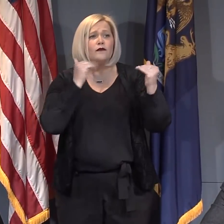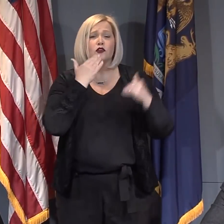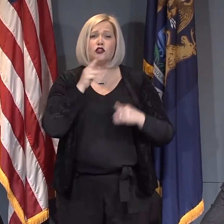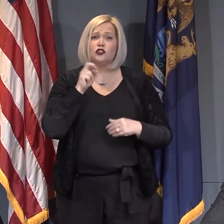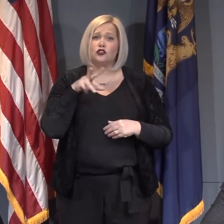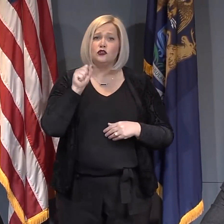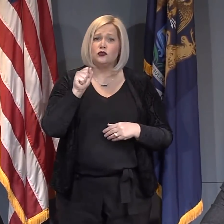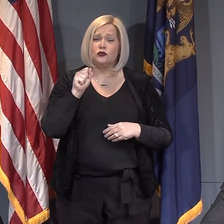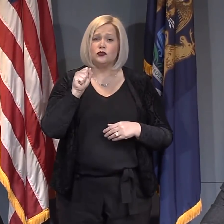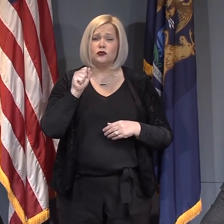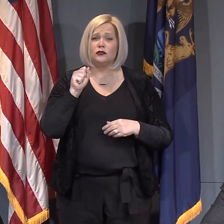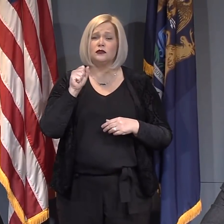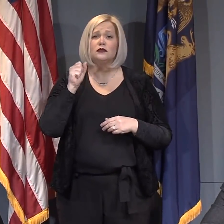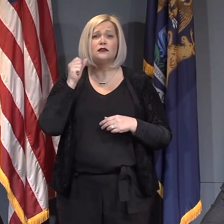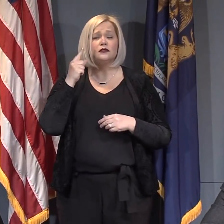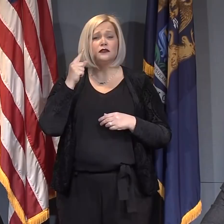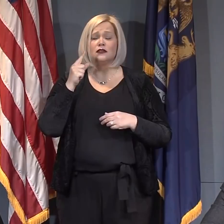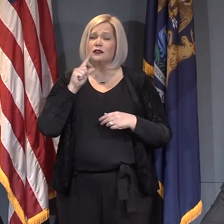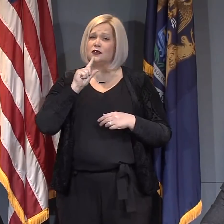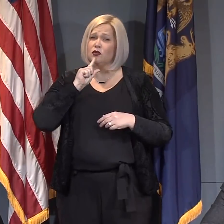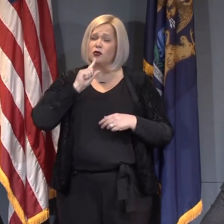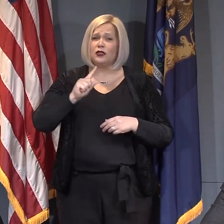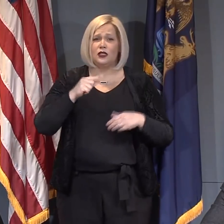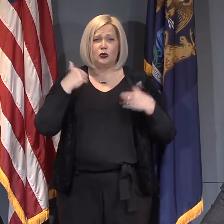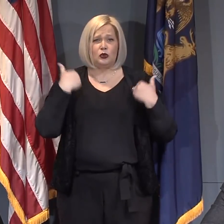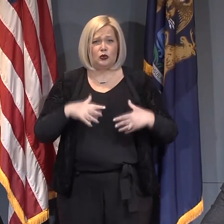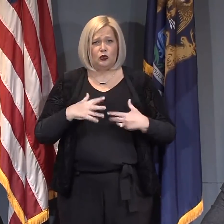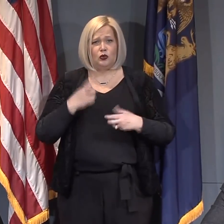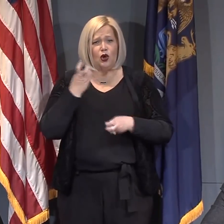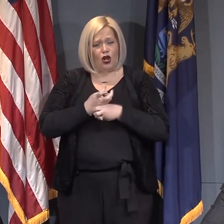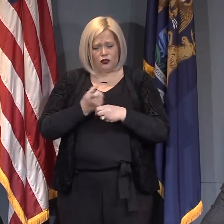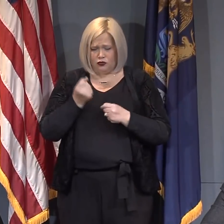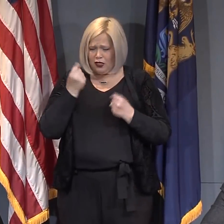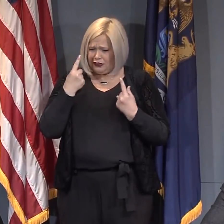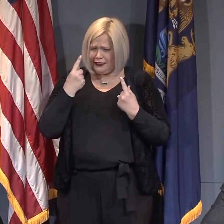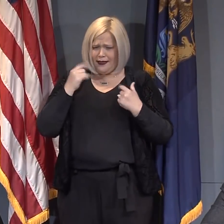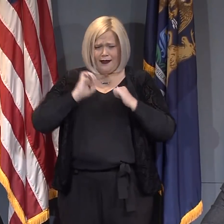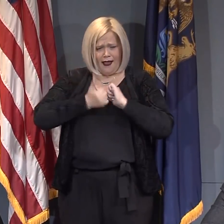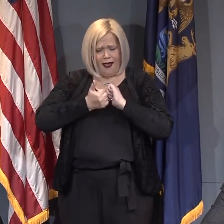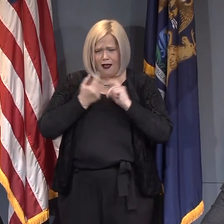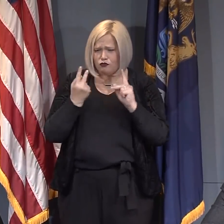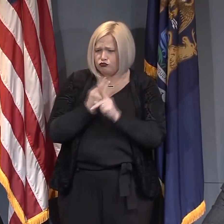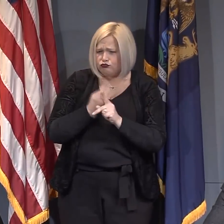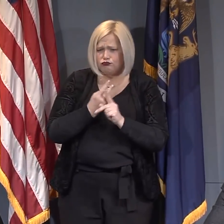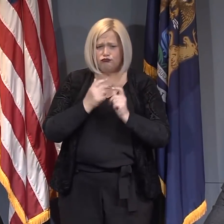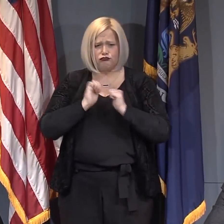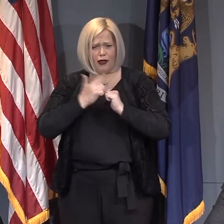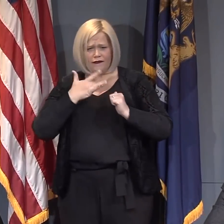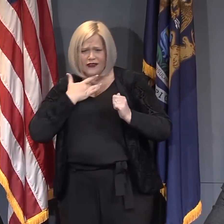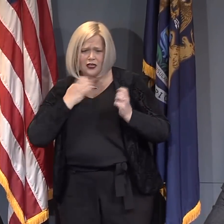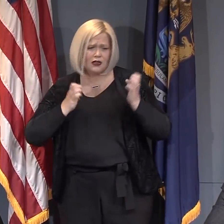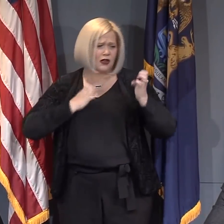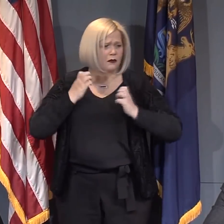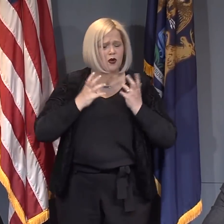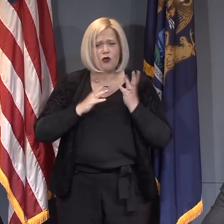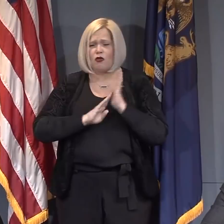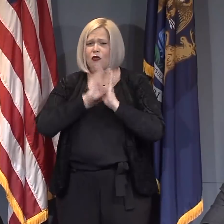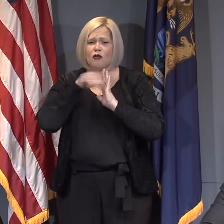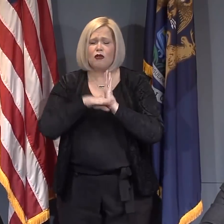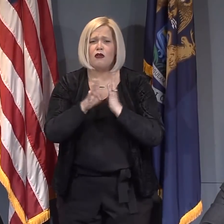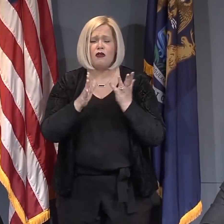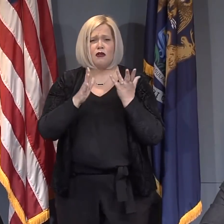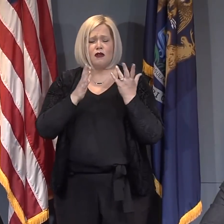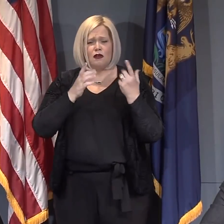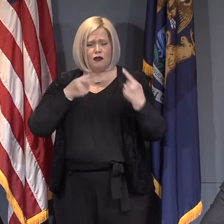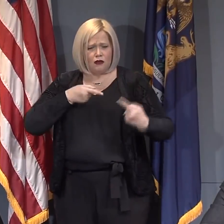whole environment can be incredibly hard to process, just to get your head around and to be able to see that this